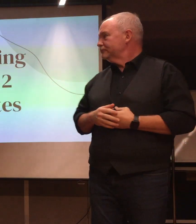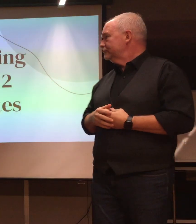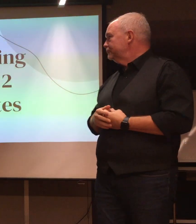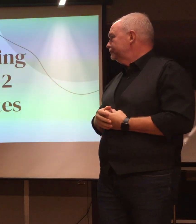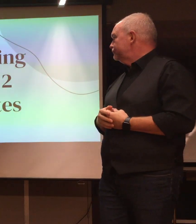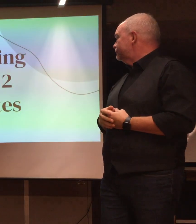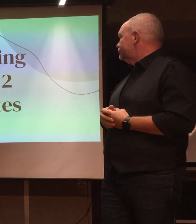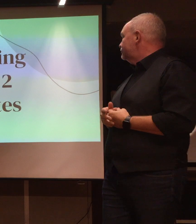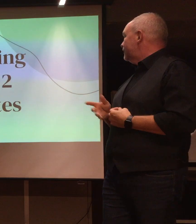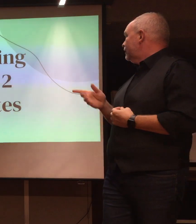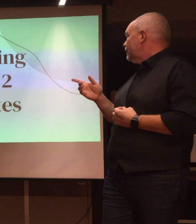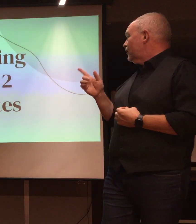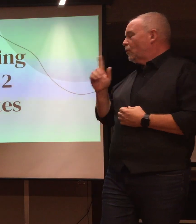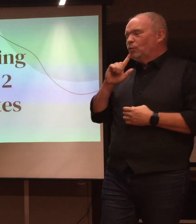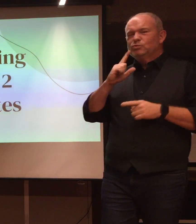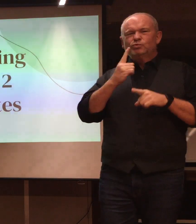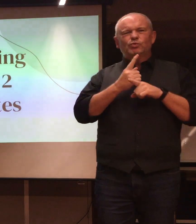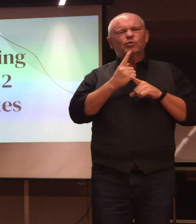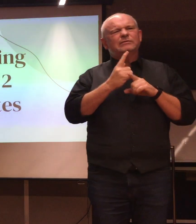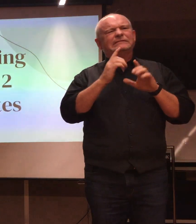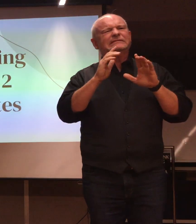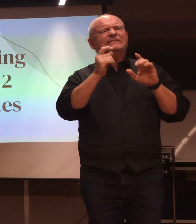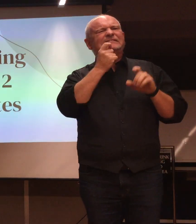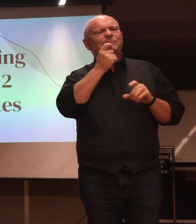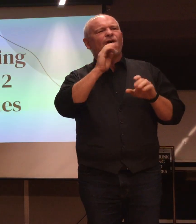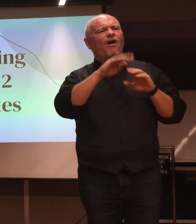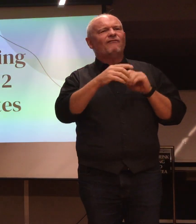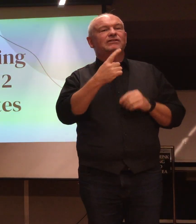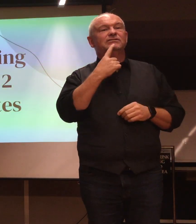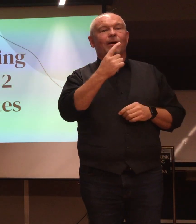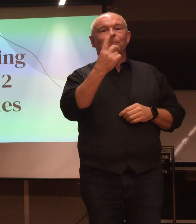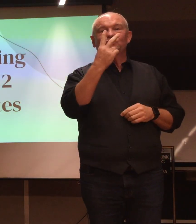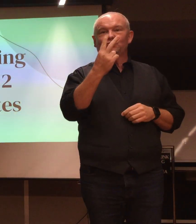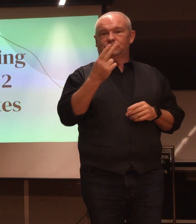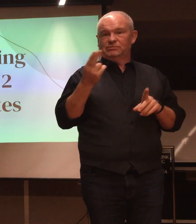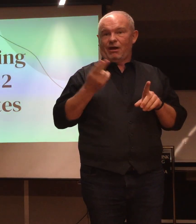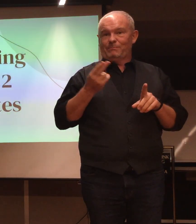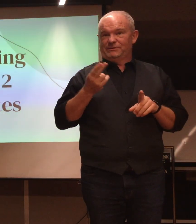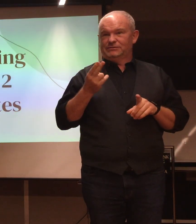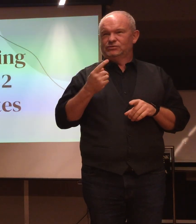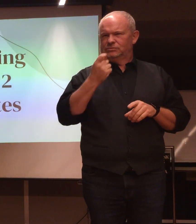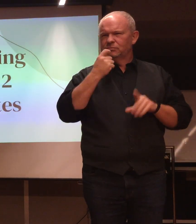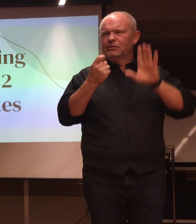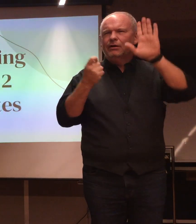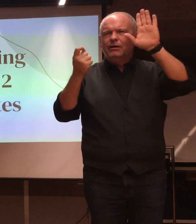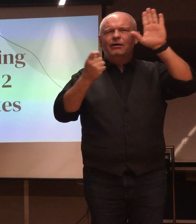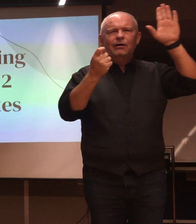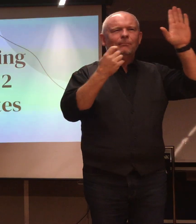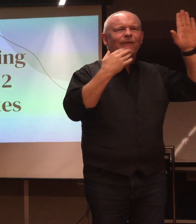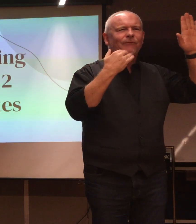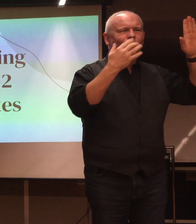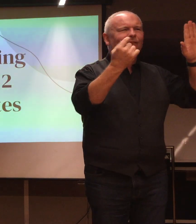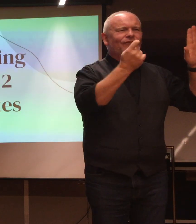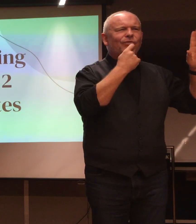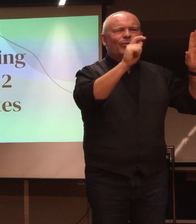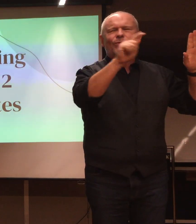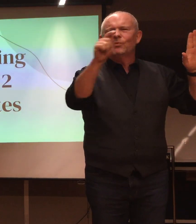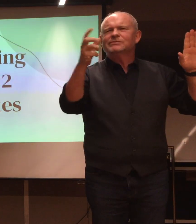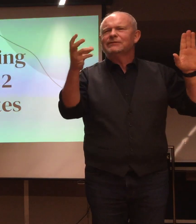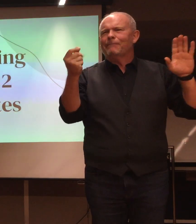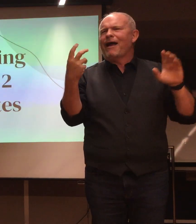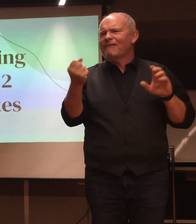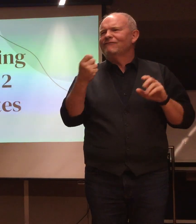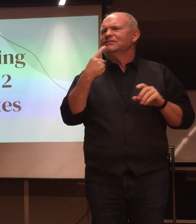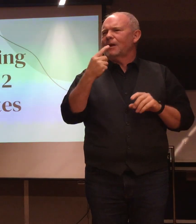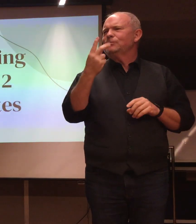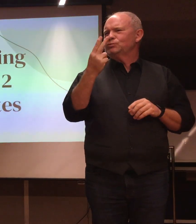Okay. I'll touch briefly on type 2 diabetes. I saw a few of your hands go up saying that you have